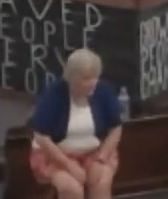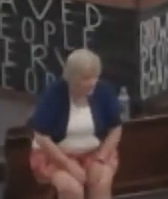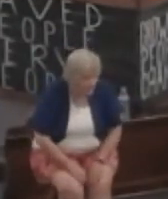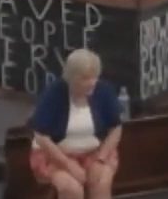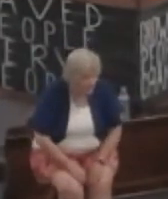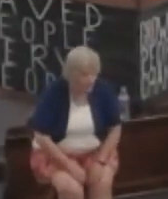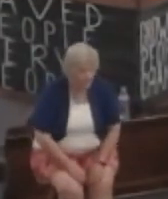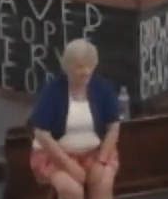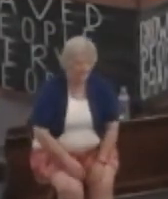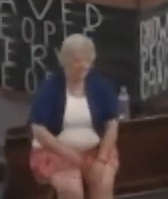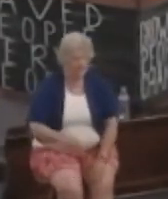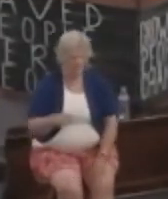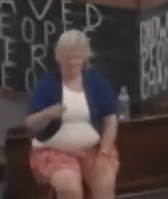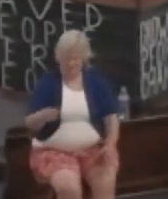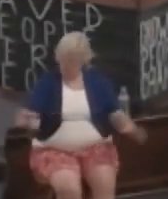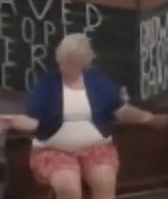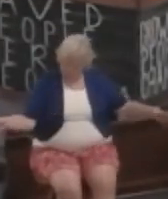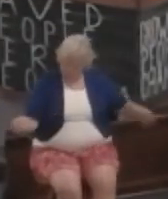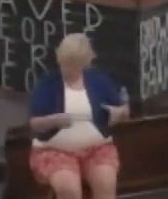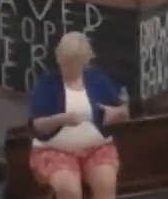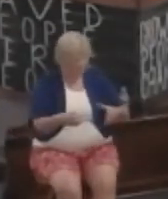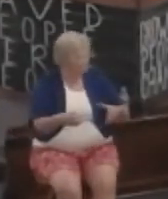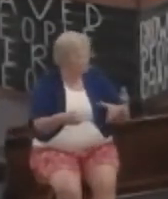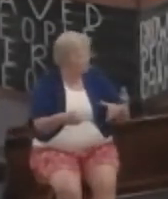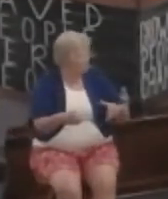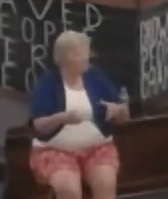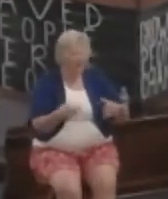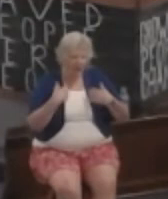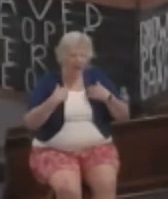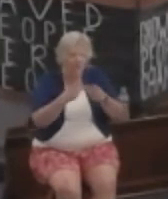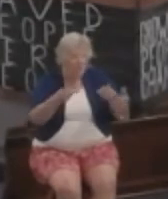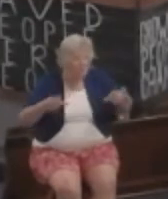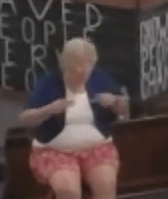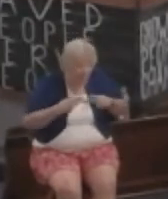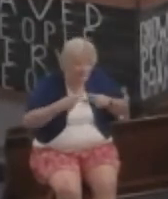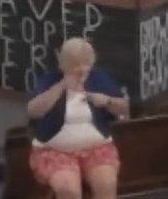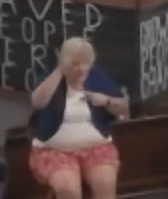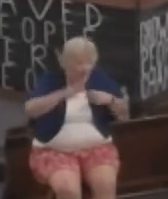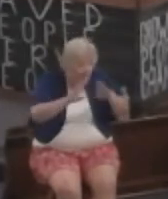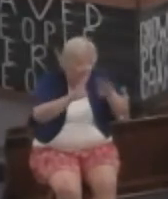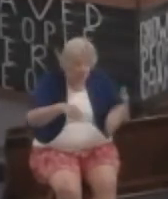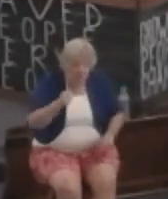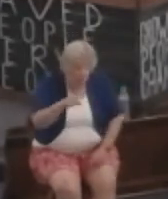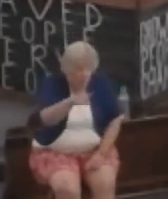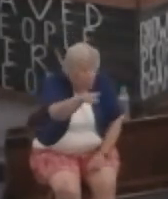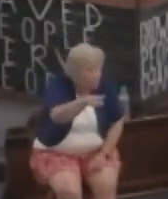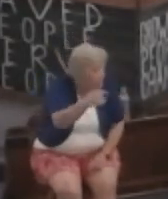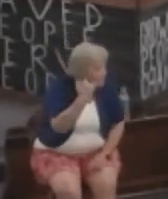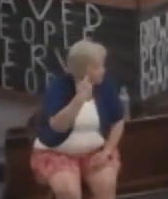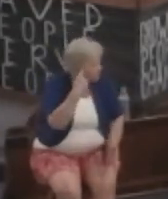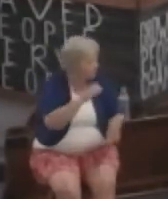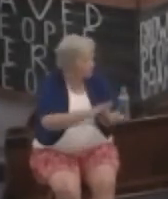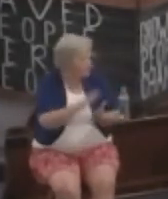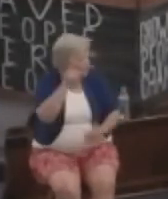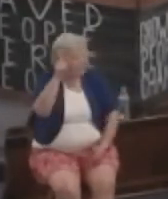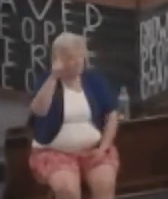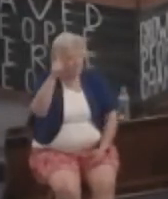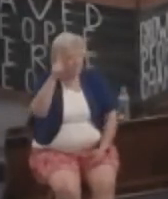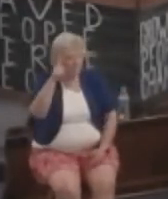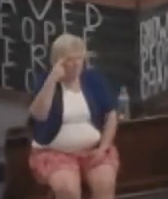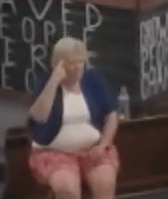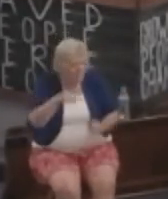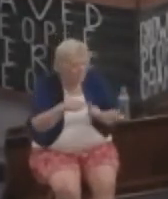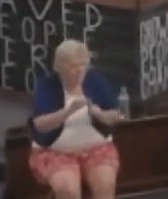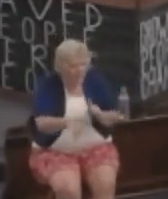This is a body. This is the world. I have a place in God's house. So do you. Think about